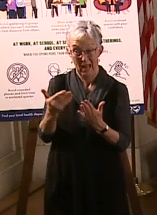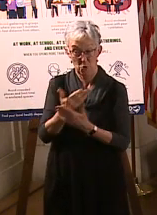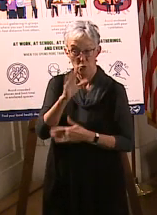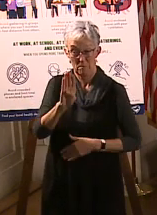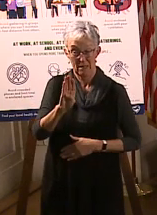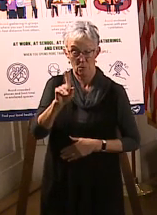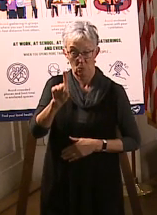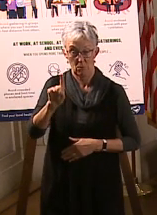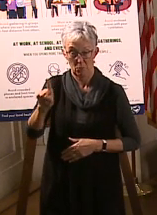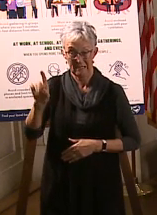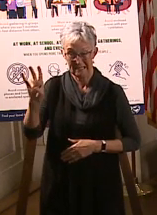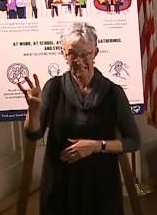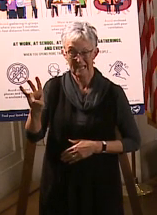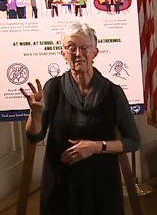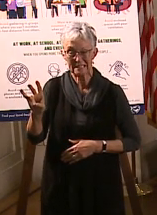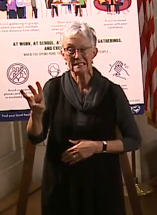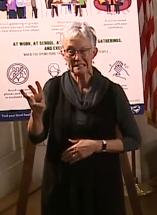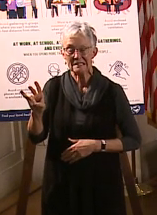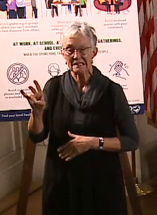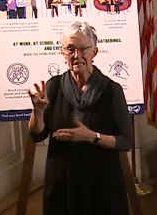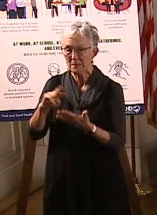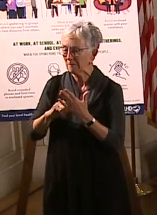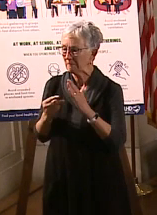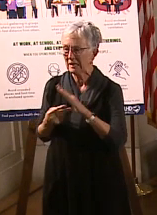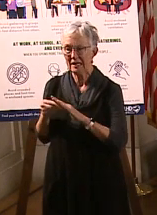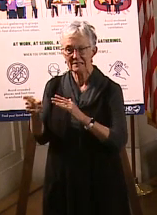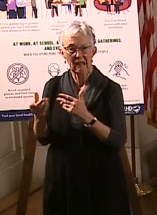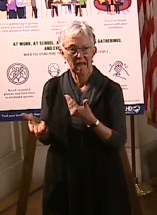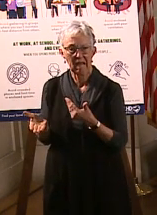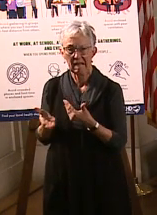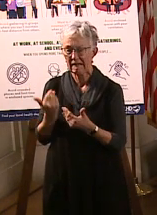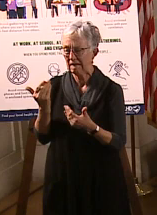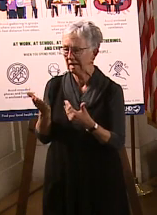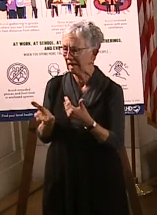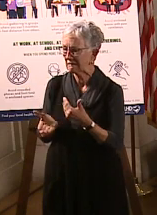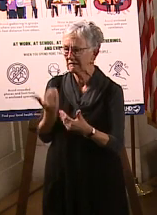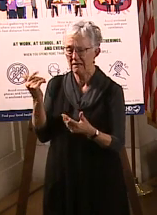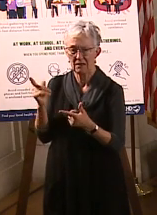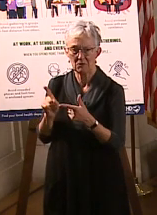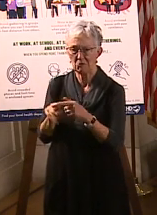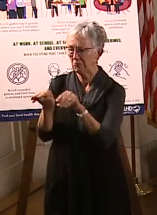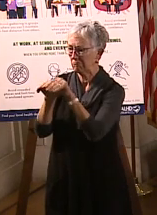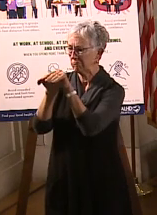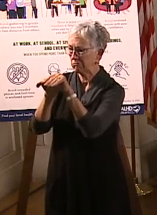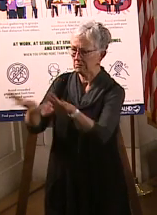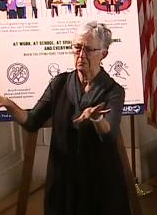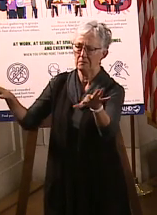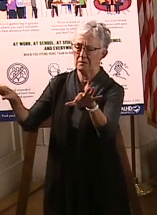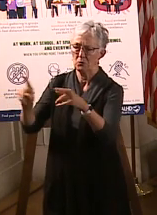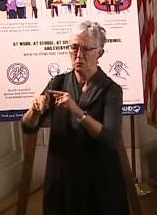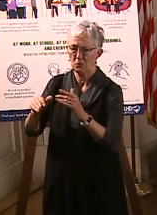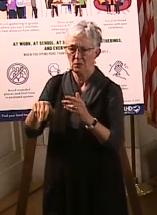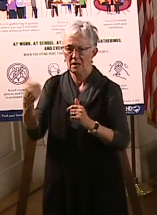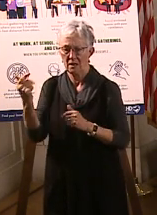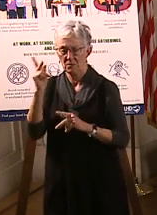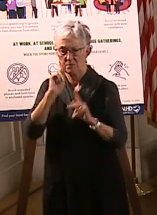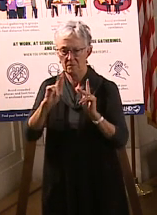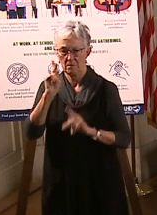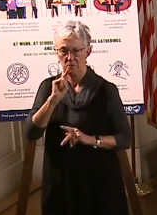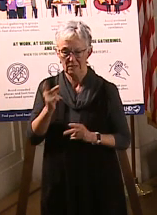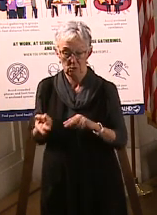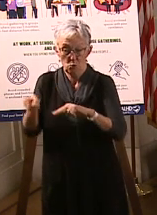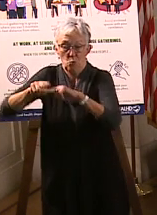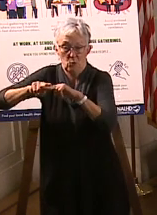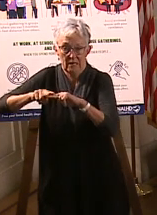strain, increased the transmissibility by a factor of about 1.5. So if we go to the next